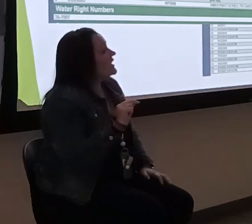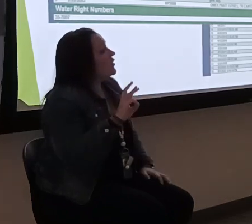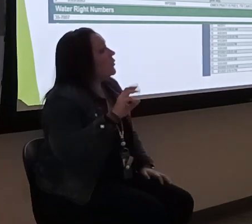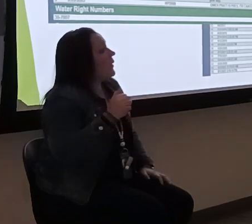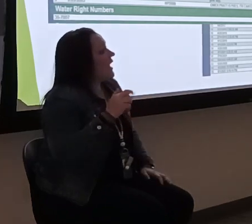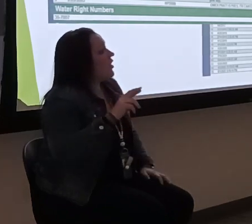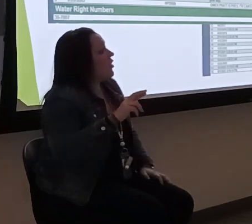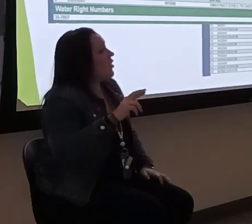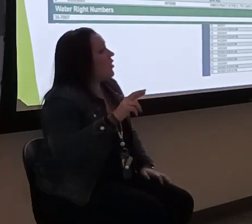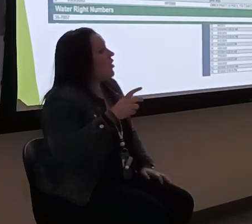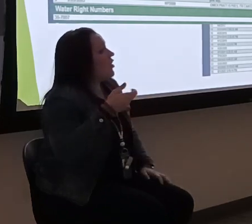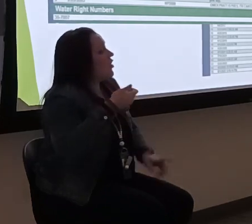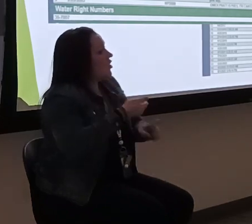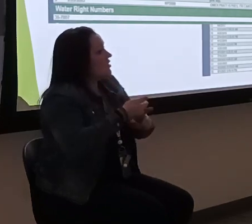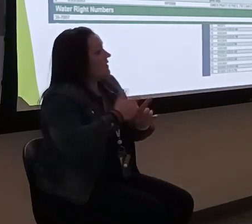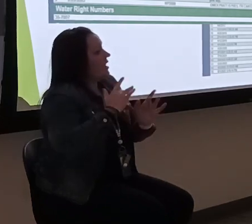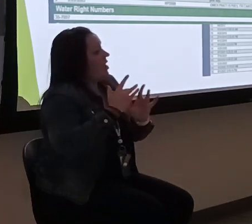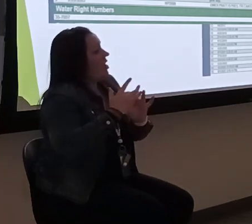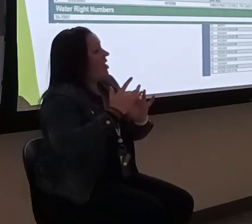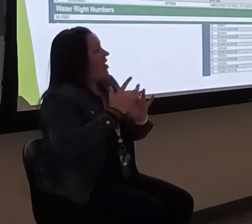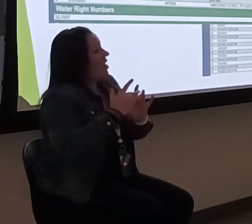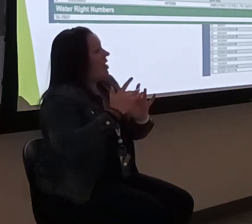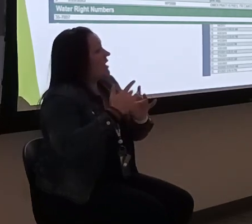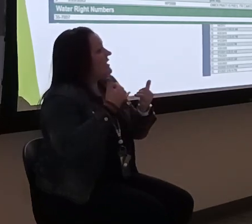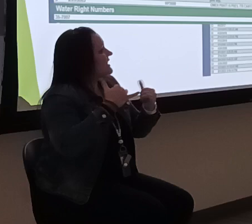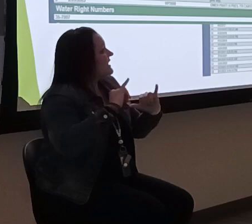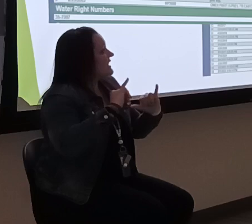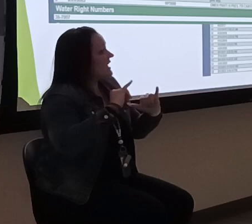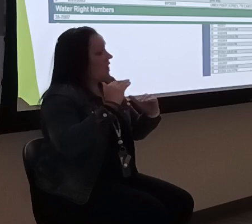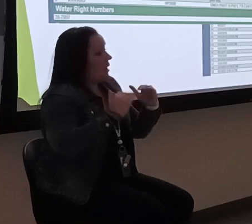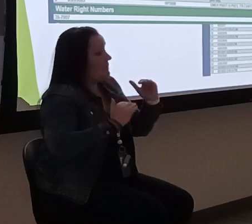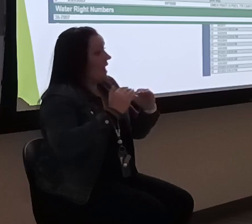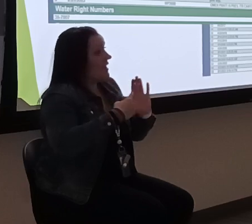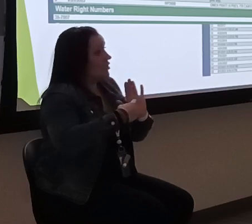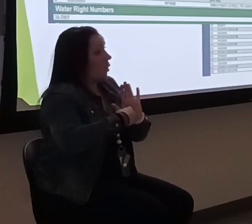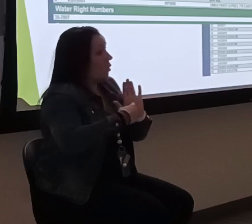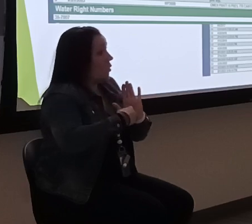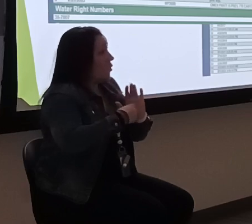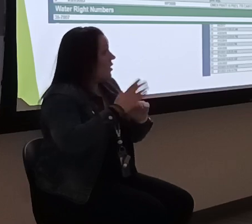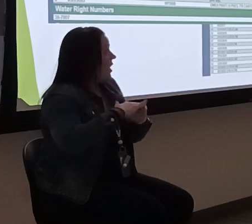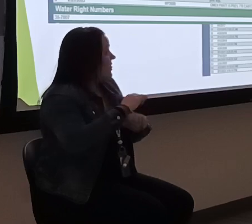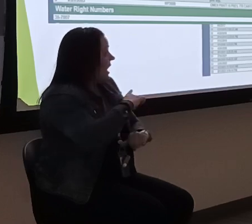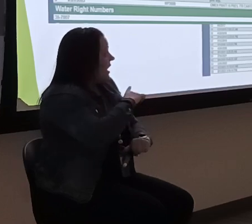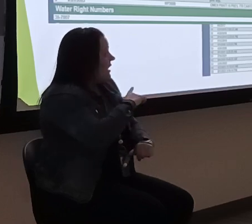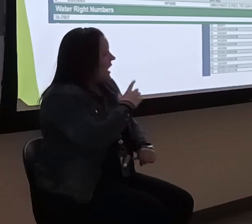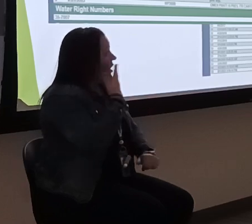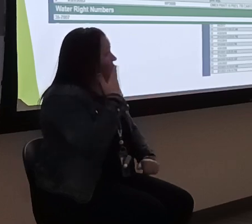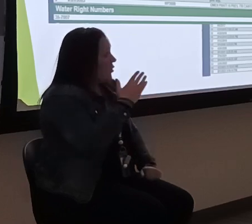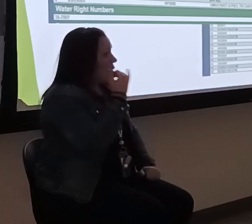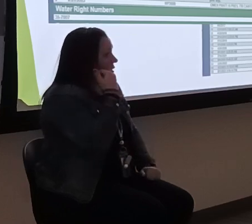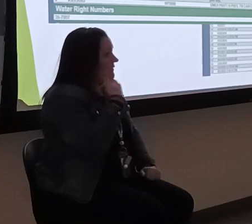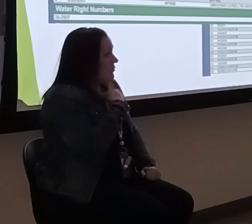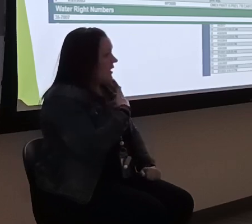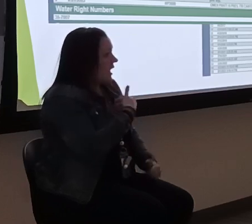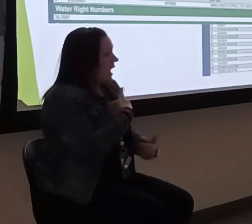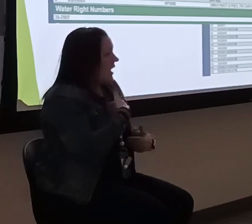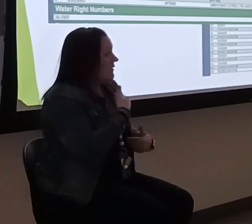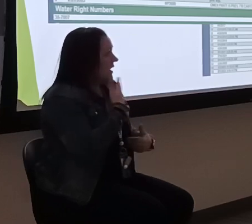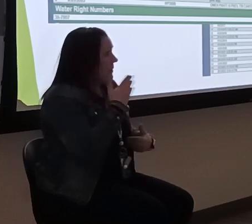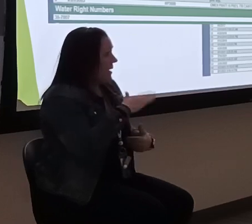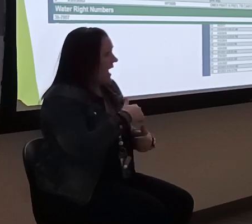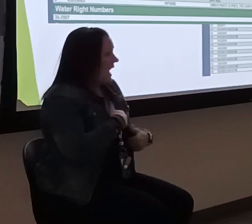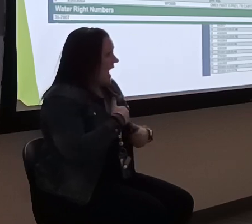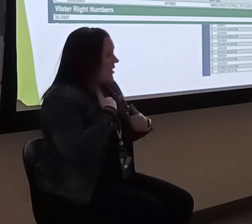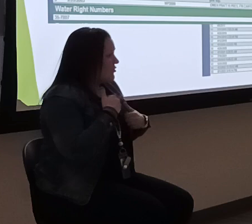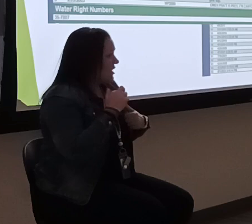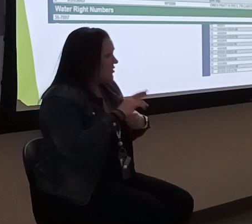Wigger as being the contact. It looks like there is still a balance owed on that. So I don't know if we have a bad